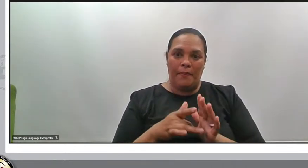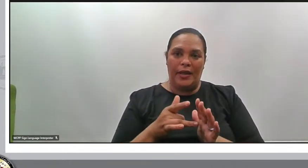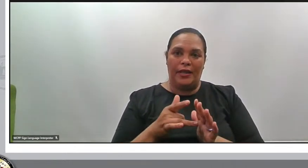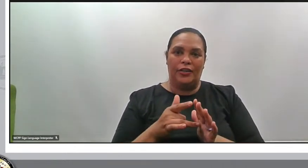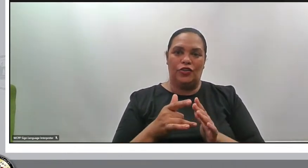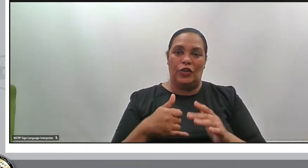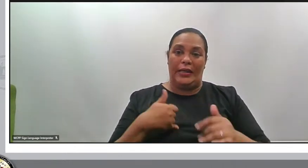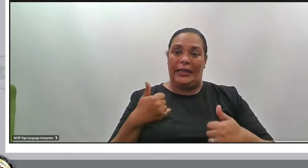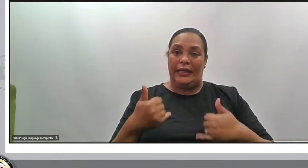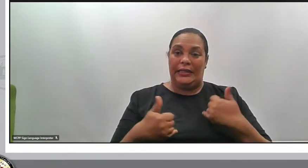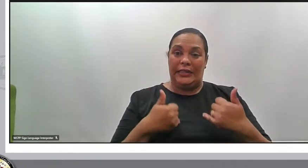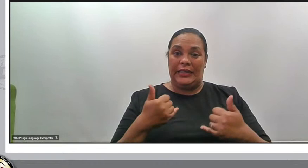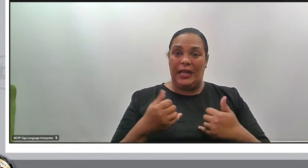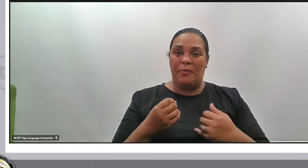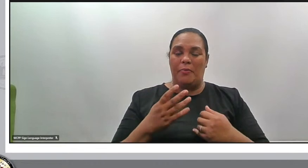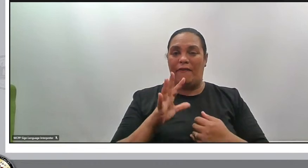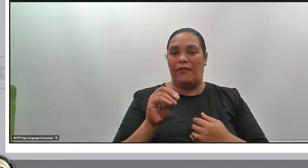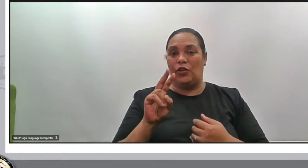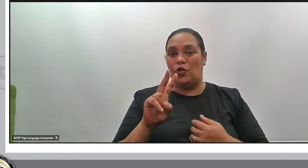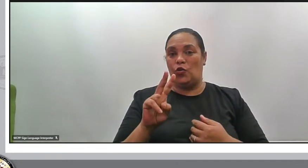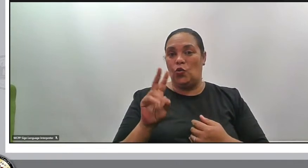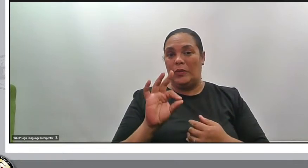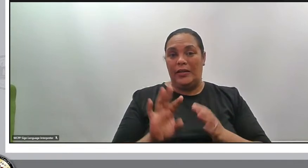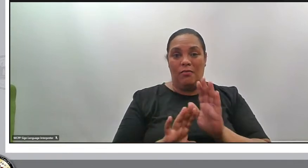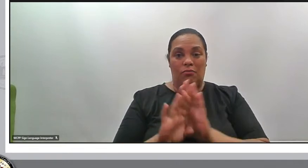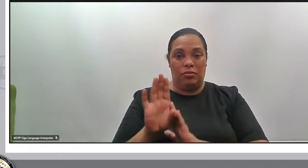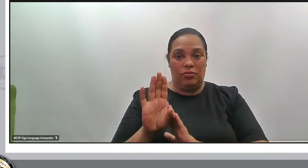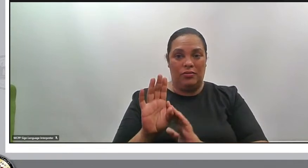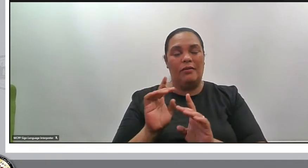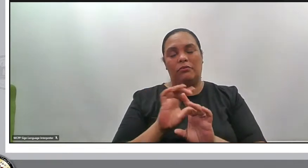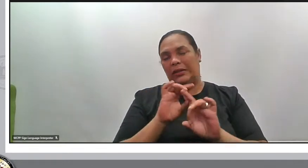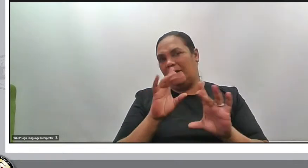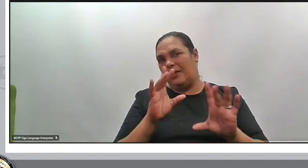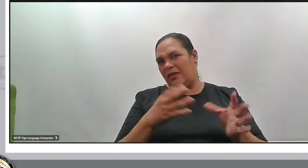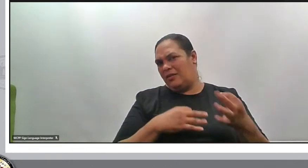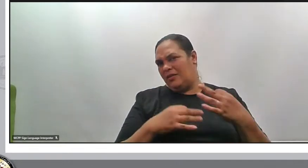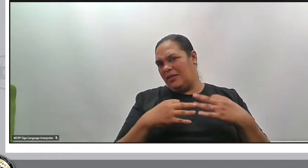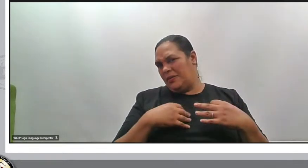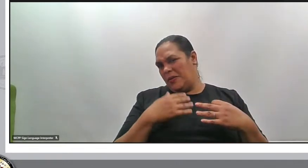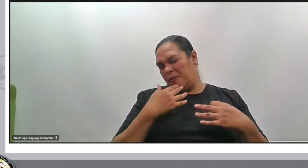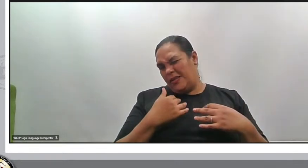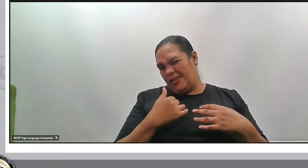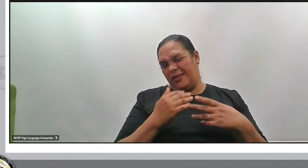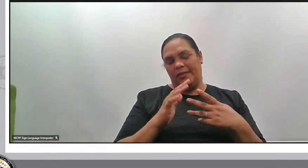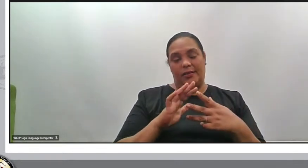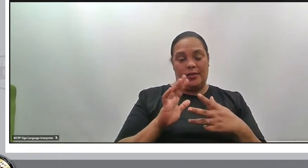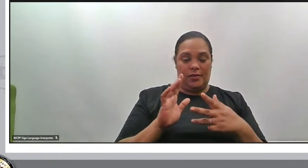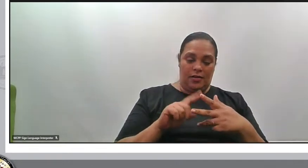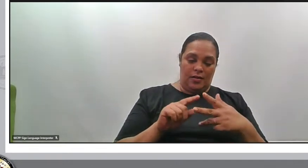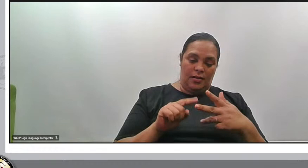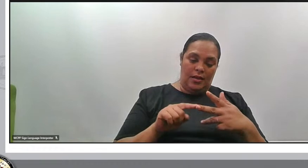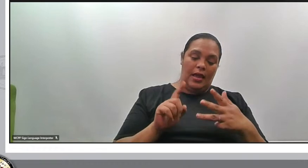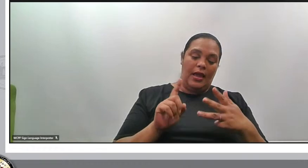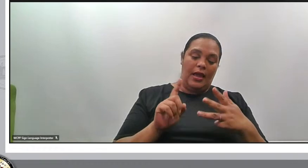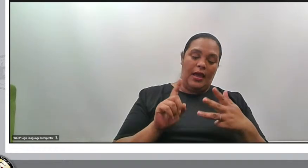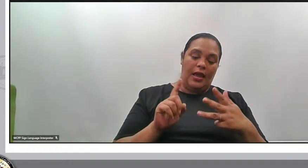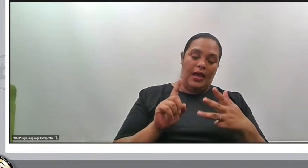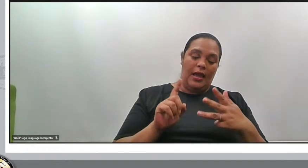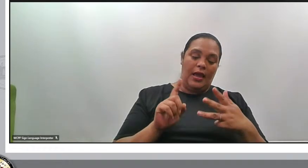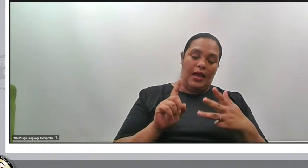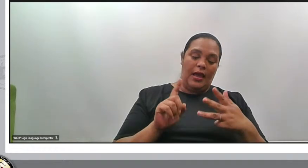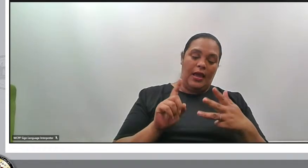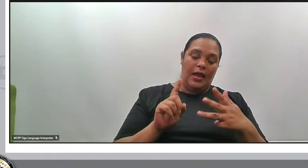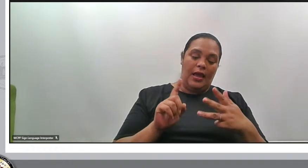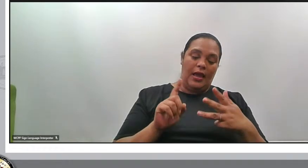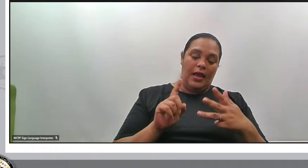entertainment has increased by 52%. So I just need a bit of clarity on that. That same page, the